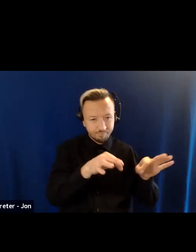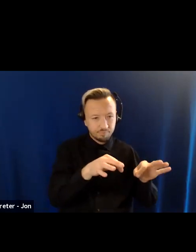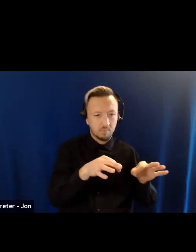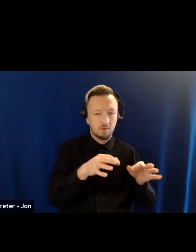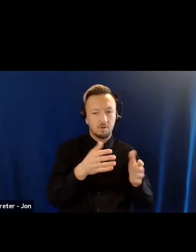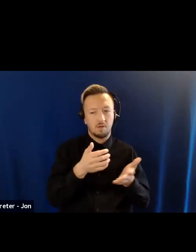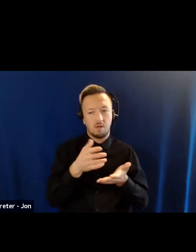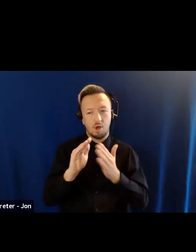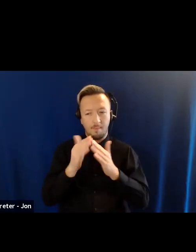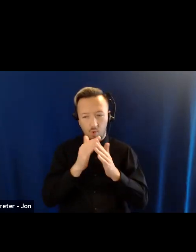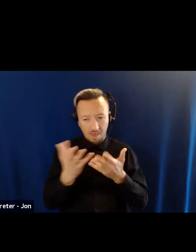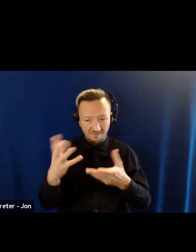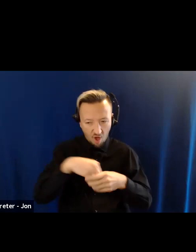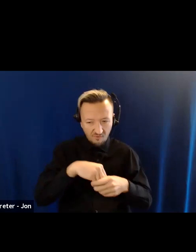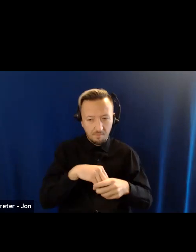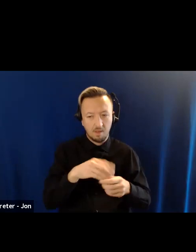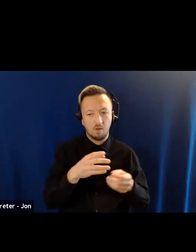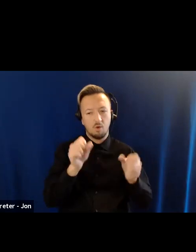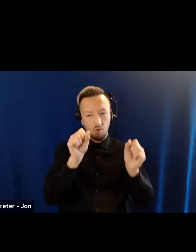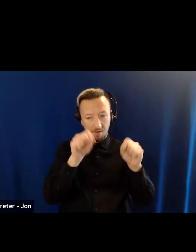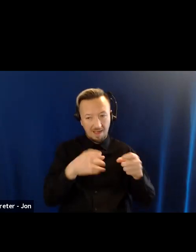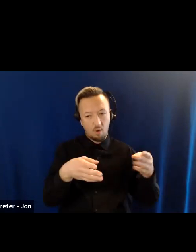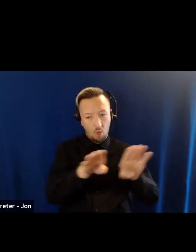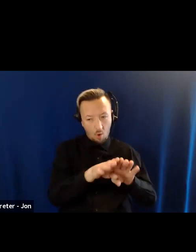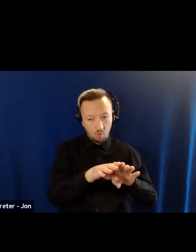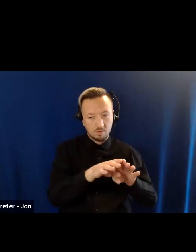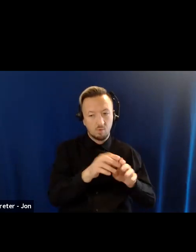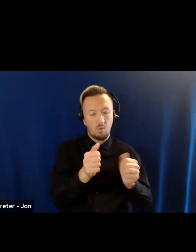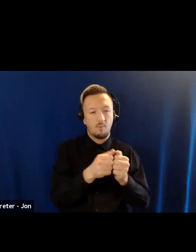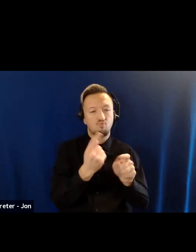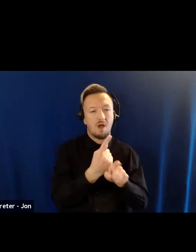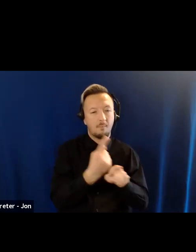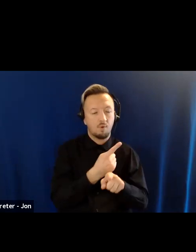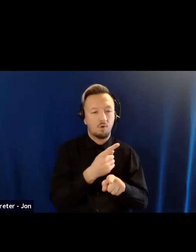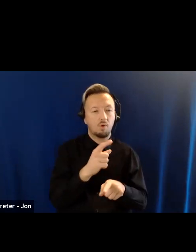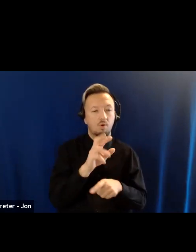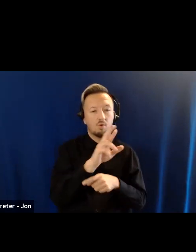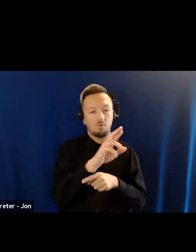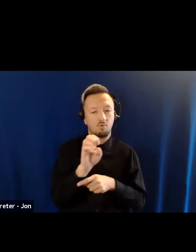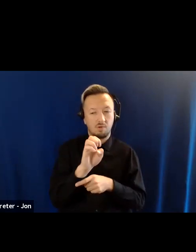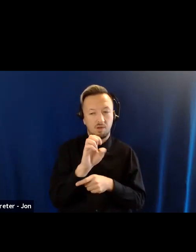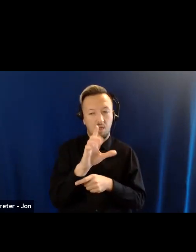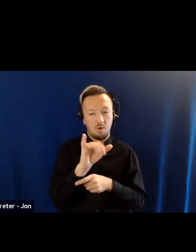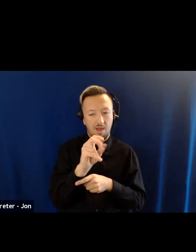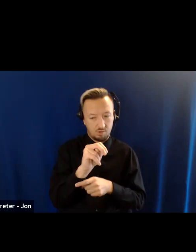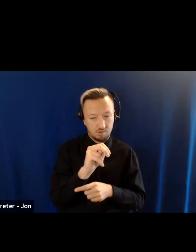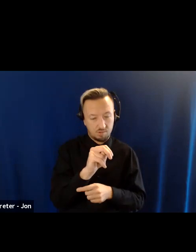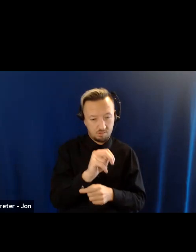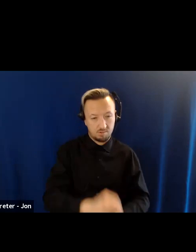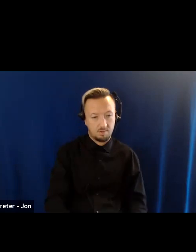of the community, with proper relocation that has long-term sustainability.